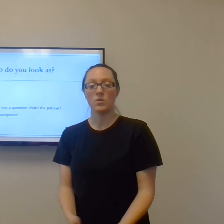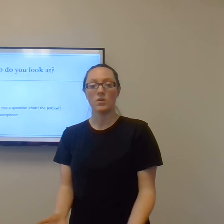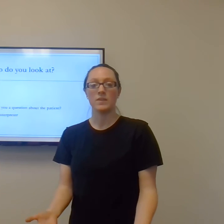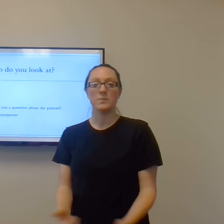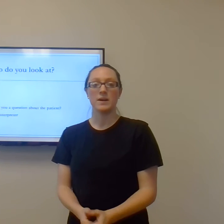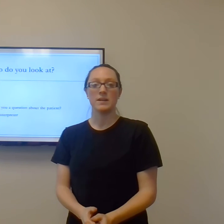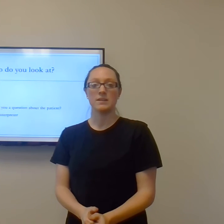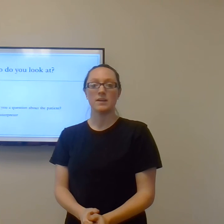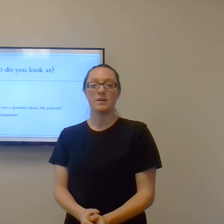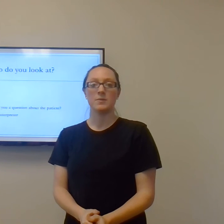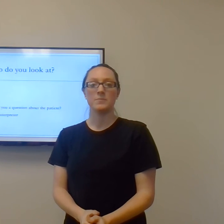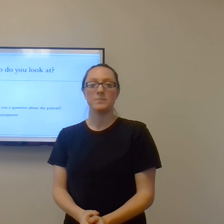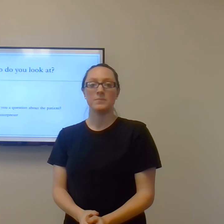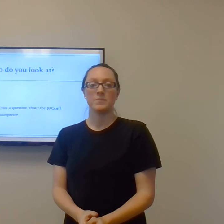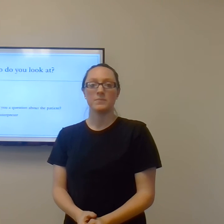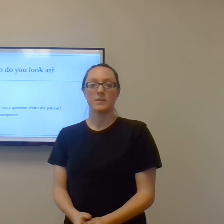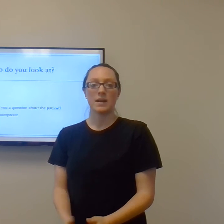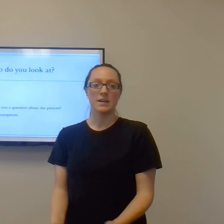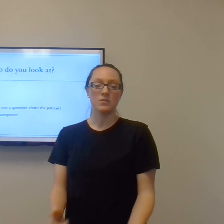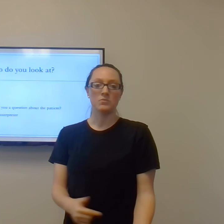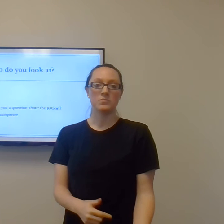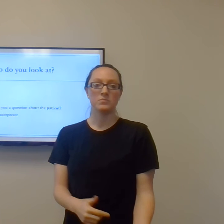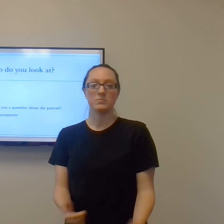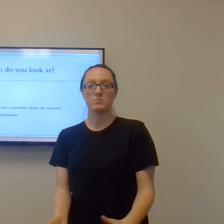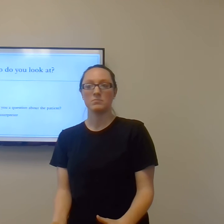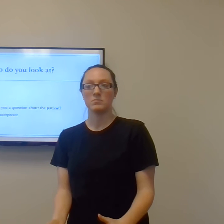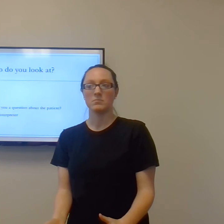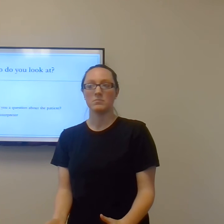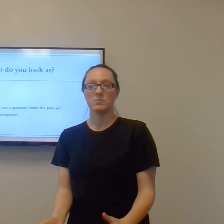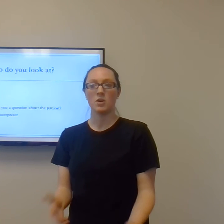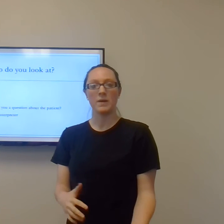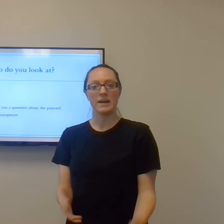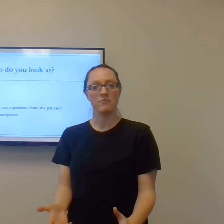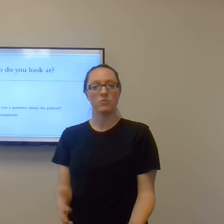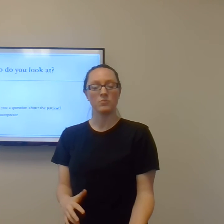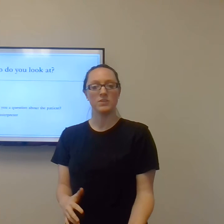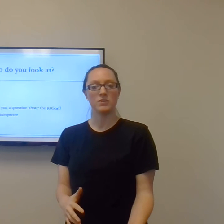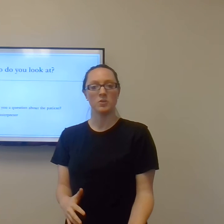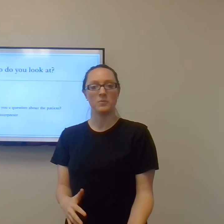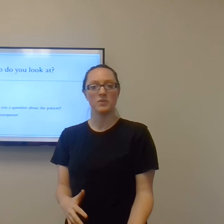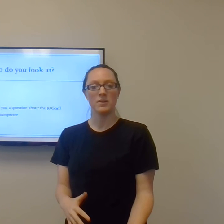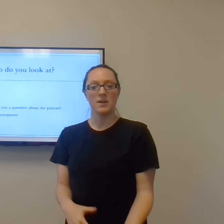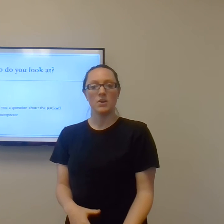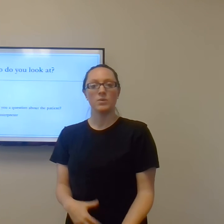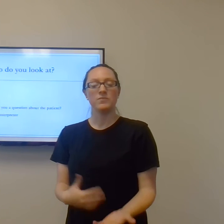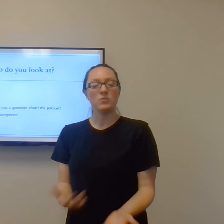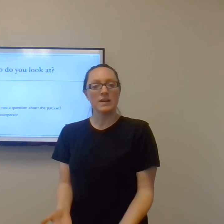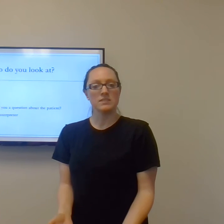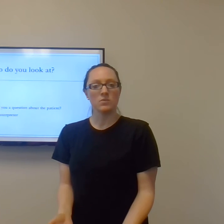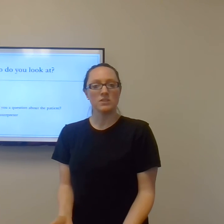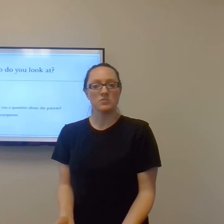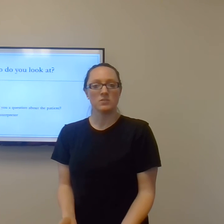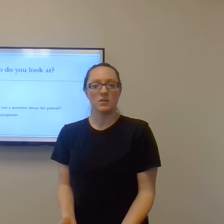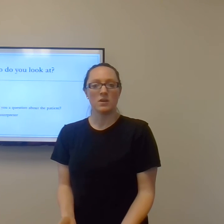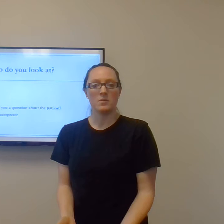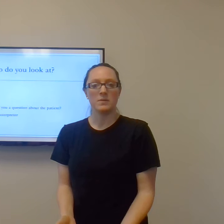or they might kind of go back and forth with the interpreter. If you ask the question, make